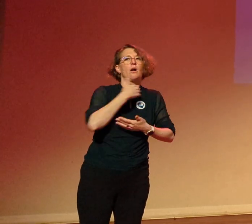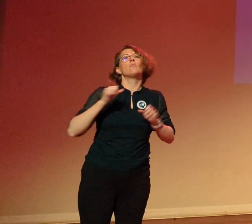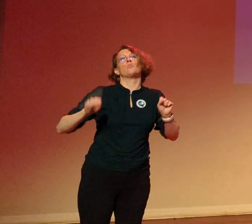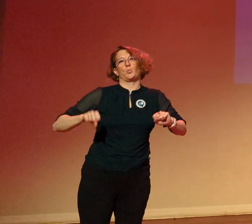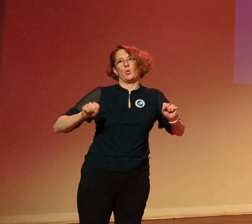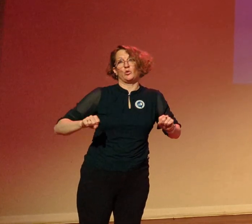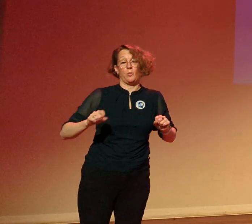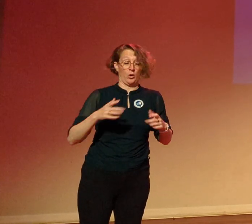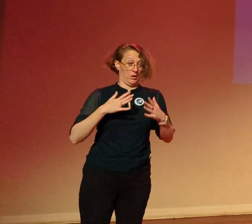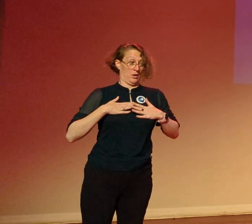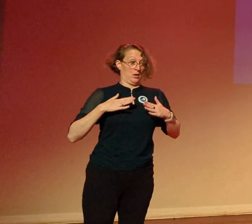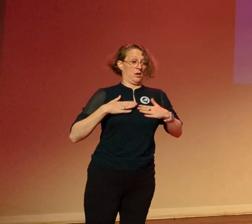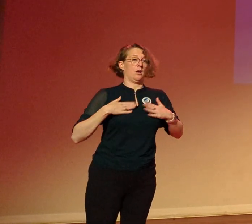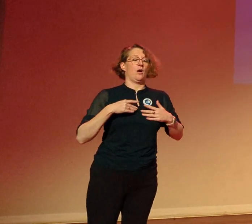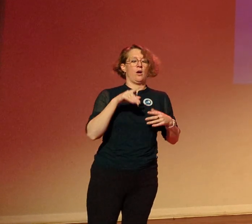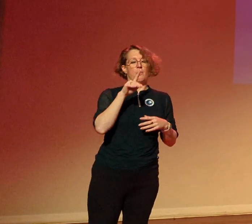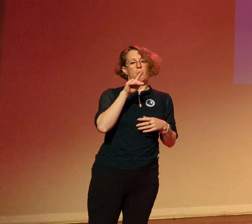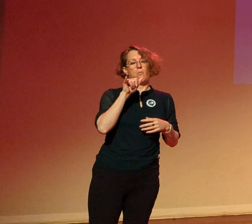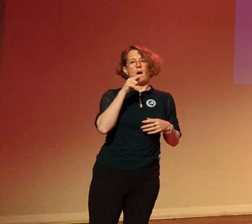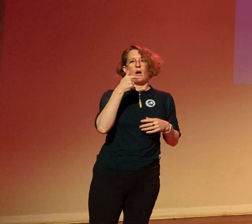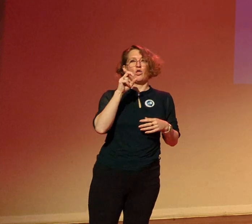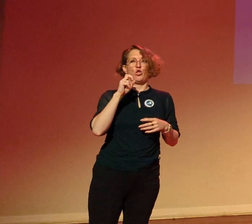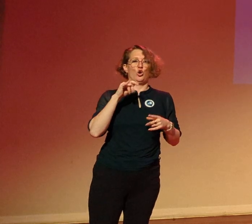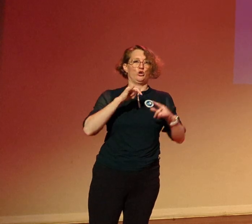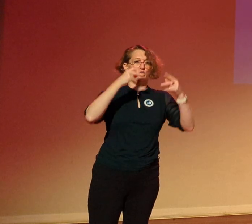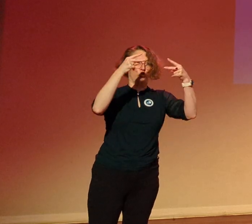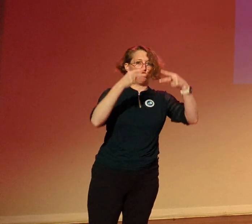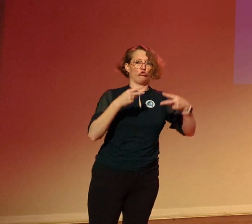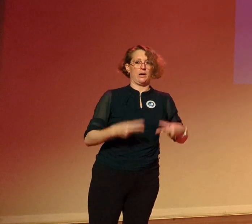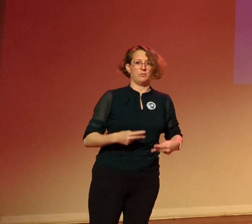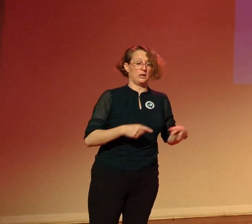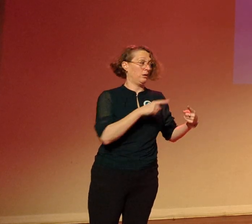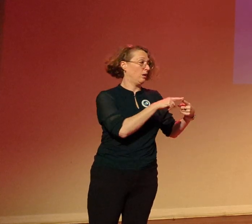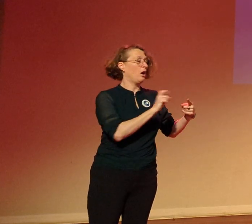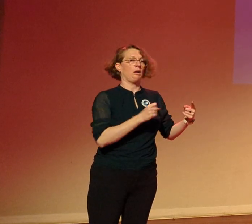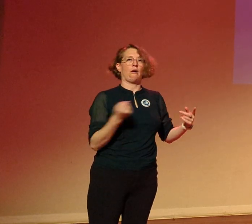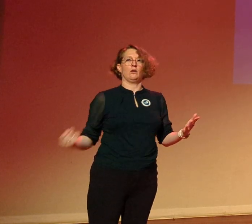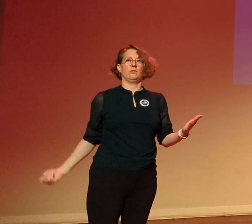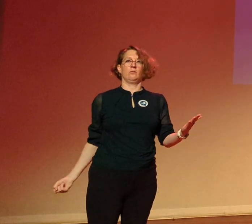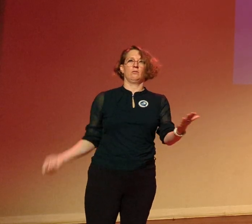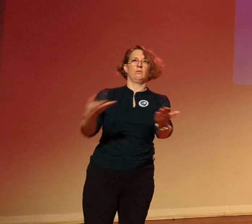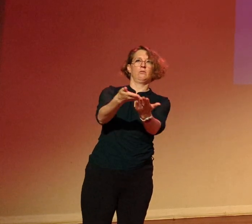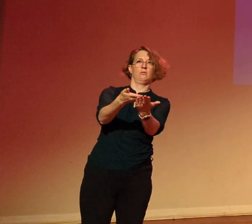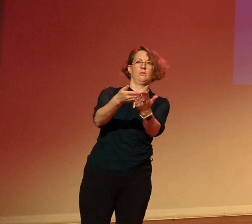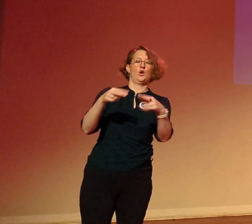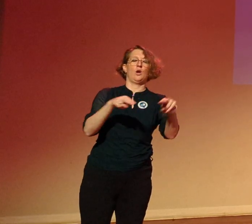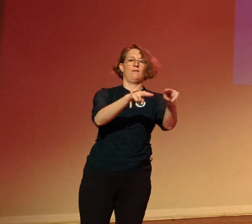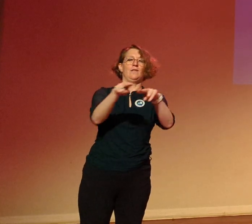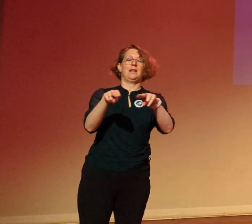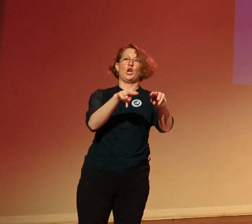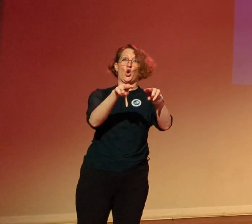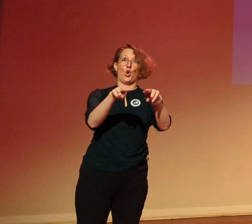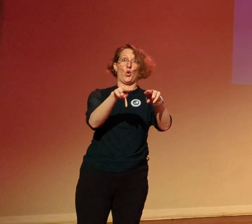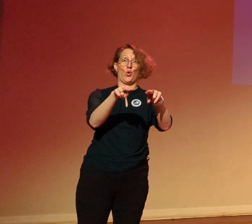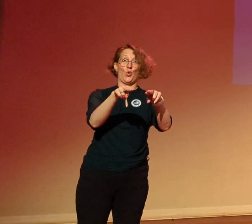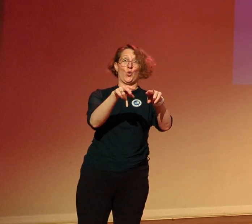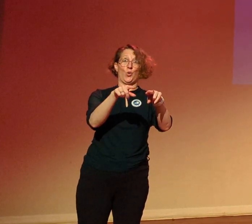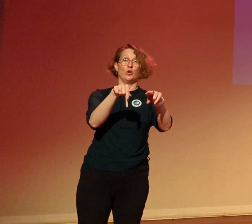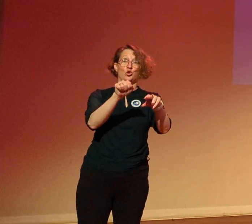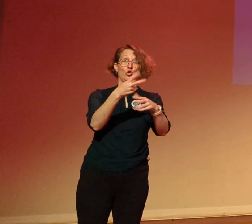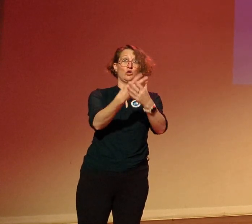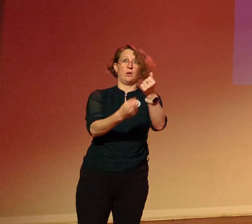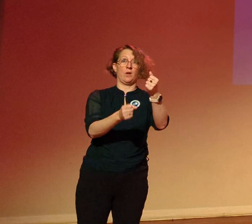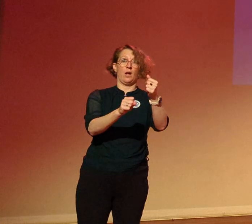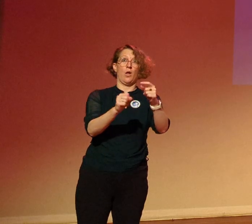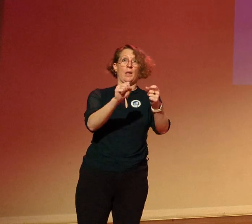when I'm finished with my Python scripting is that you can feed in videos and it will pop out in